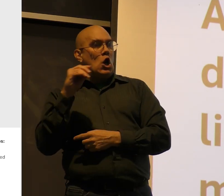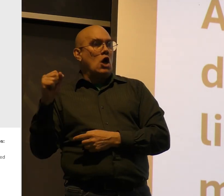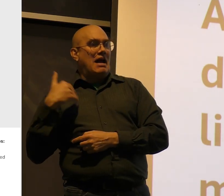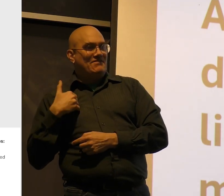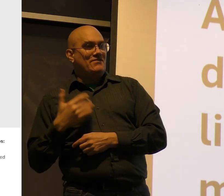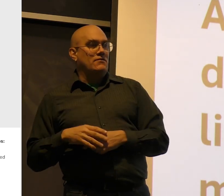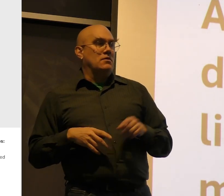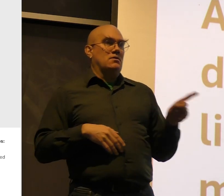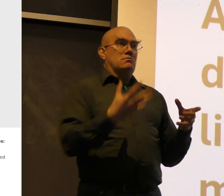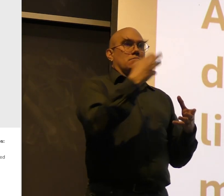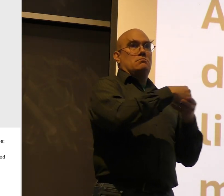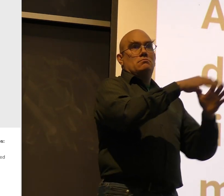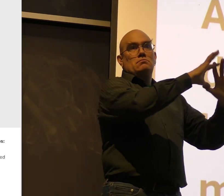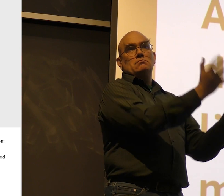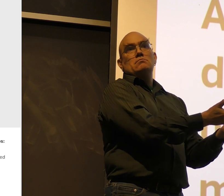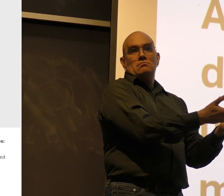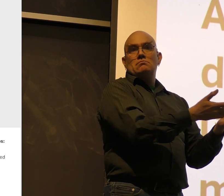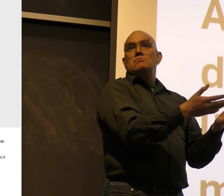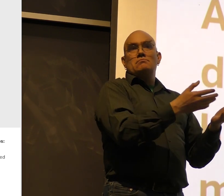physical perspective of hearing loss,